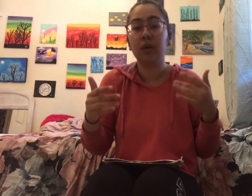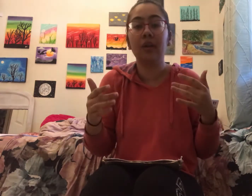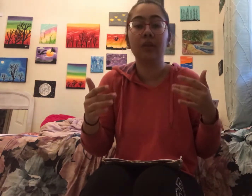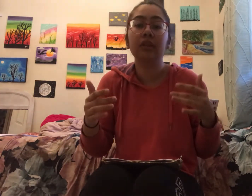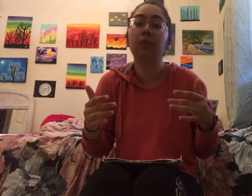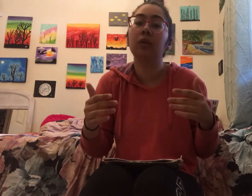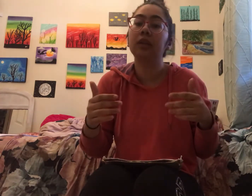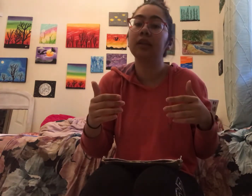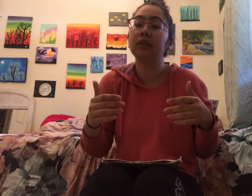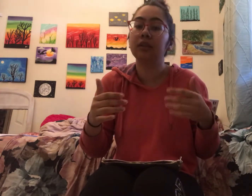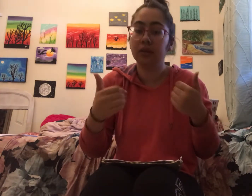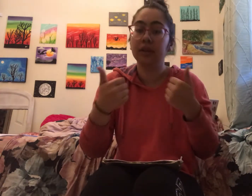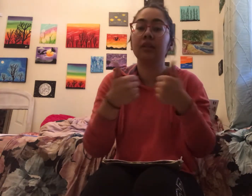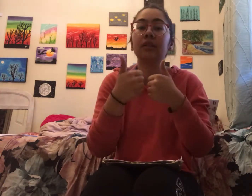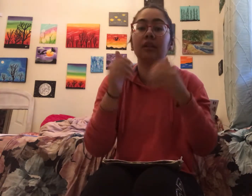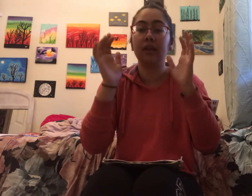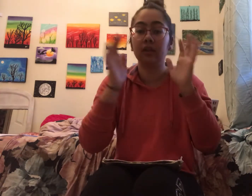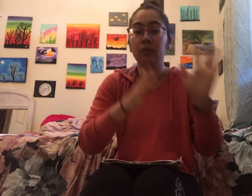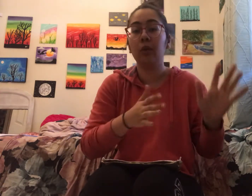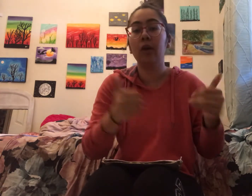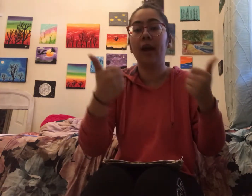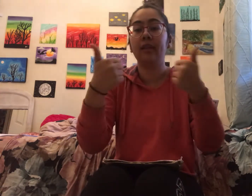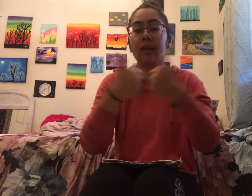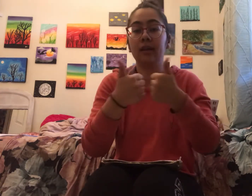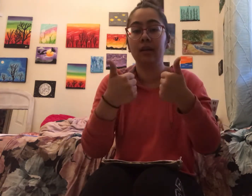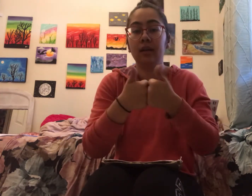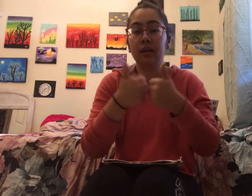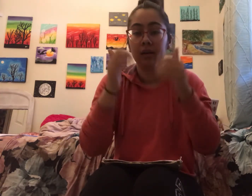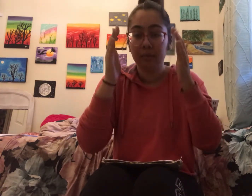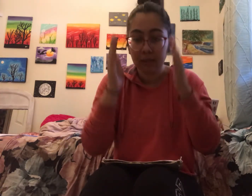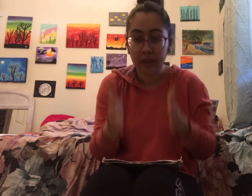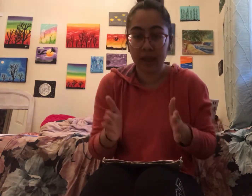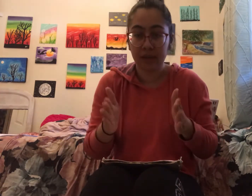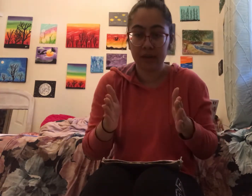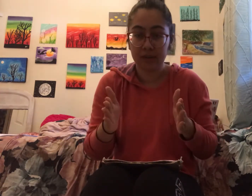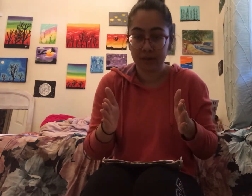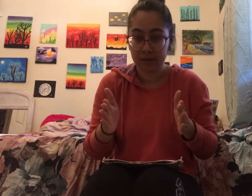whatever the sport is, you can just sign the sport and then player.